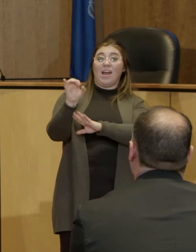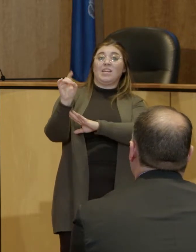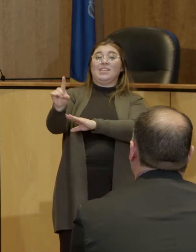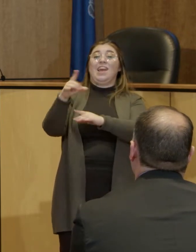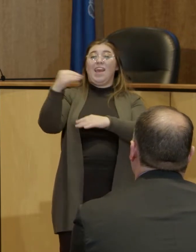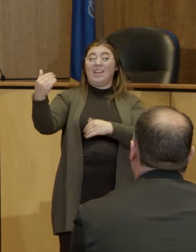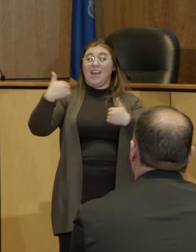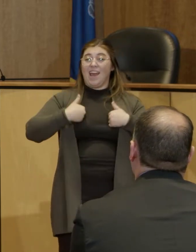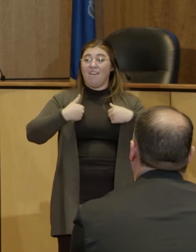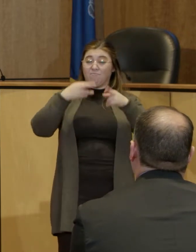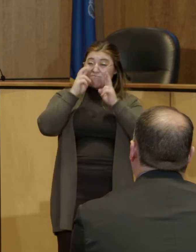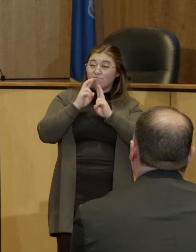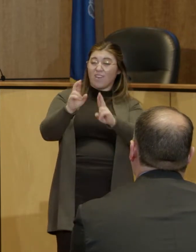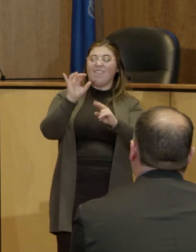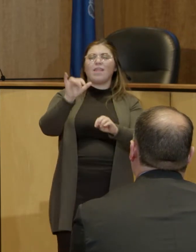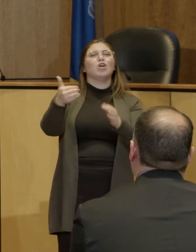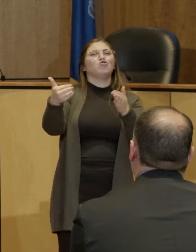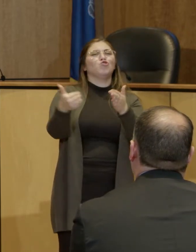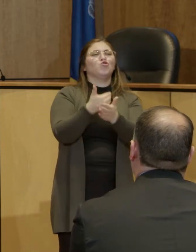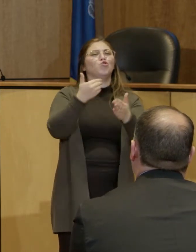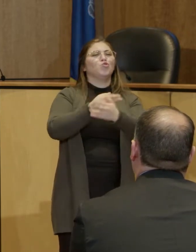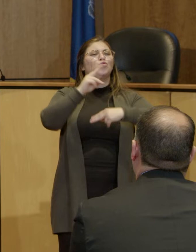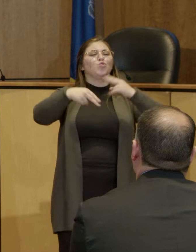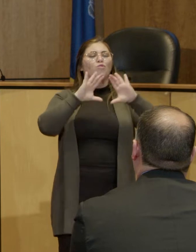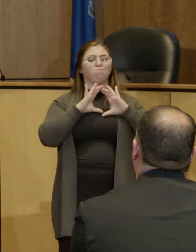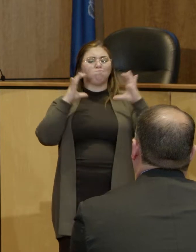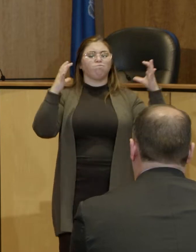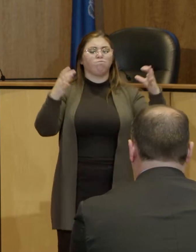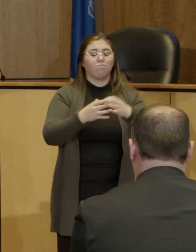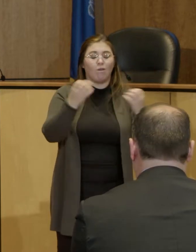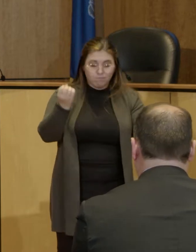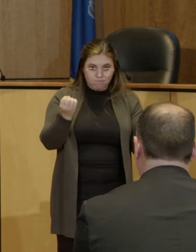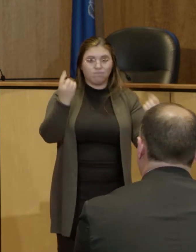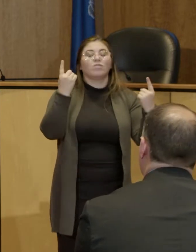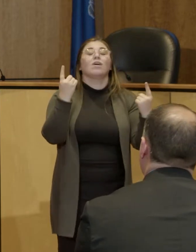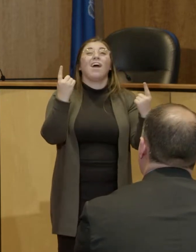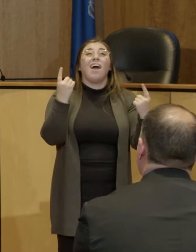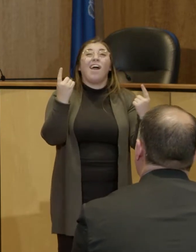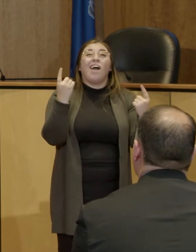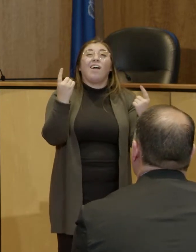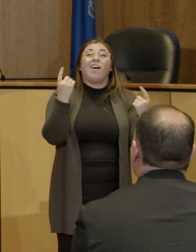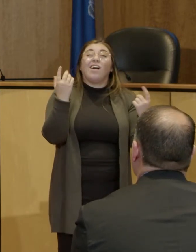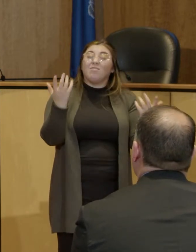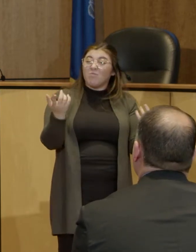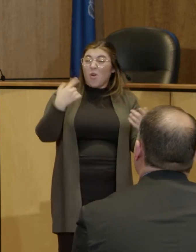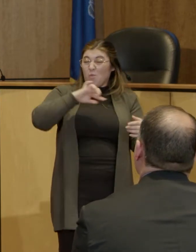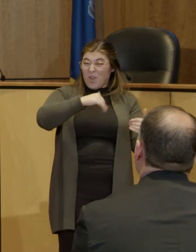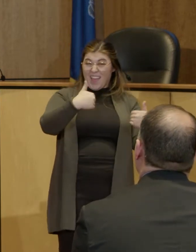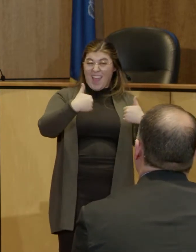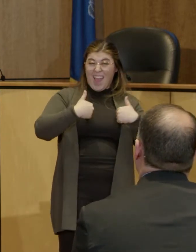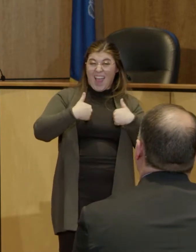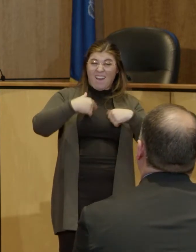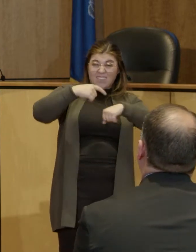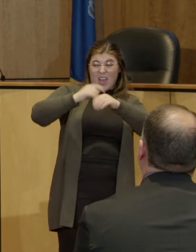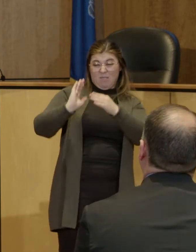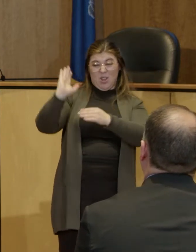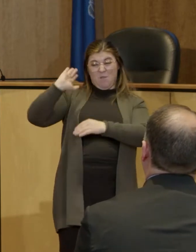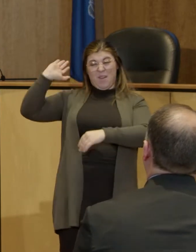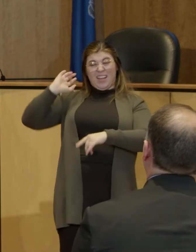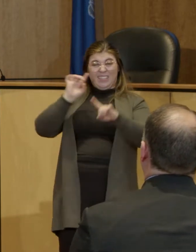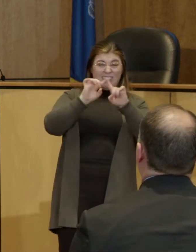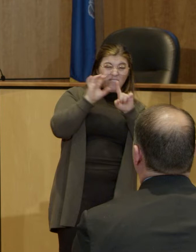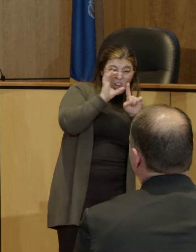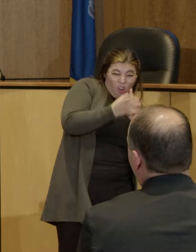respected is a fairly new, universal, global phenomenon. We have times in the past in